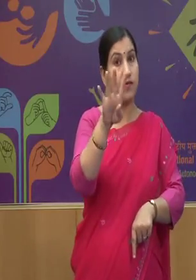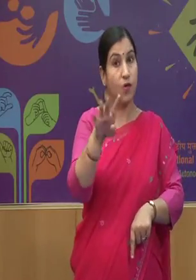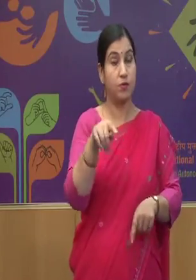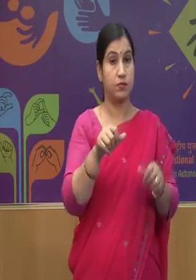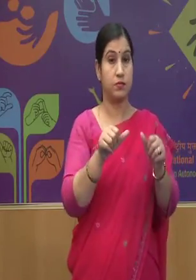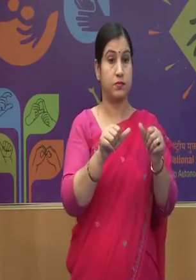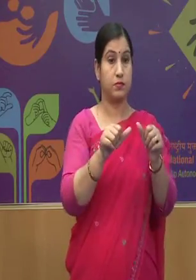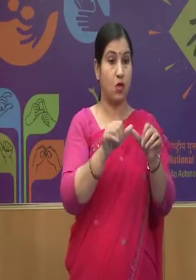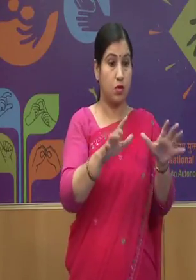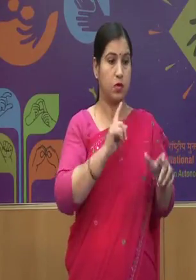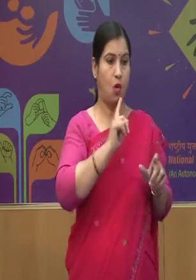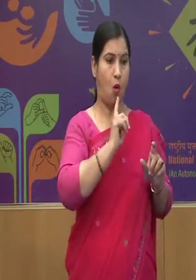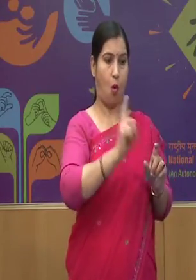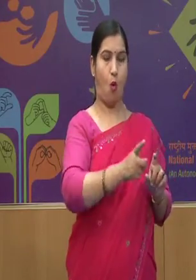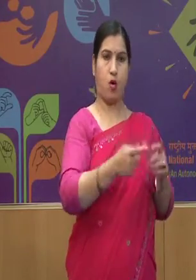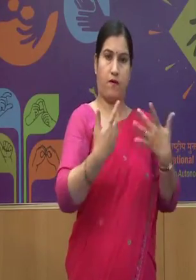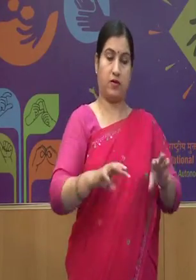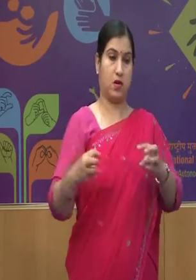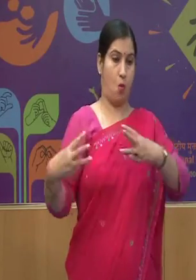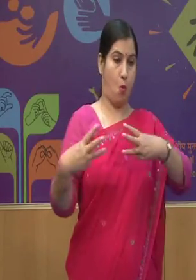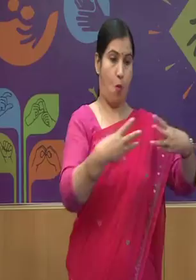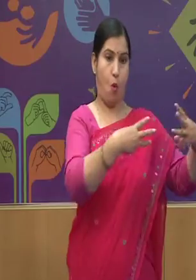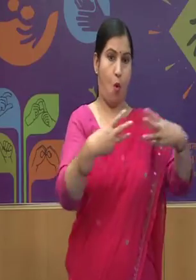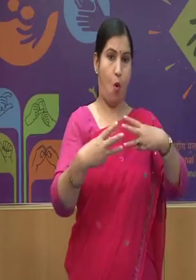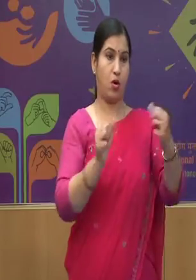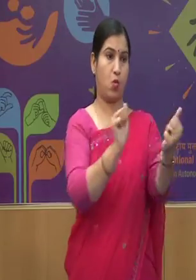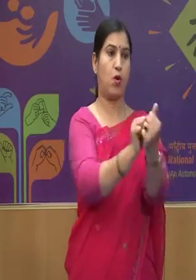Austria declared war against Serbia.